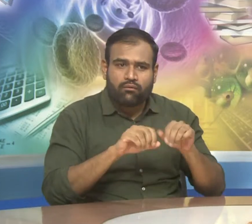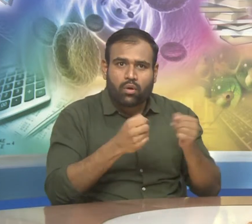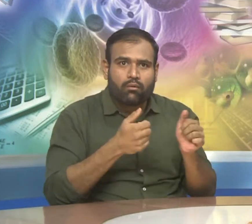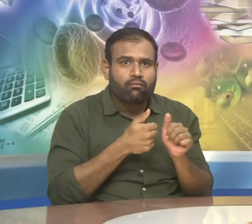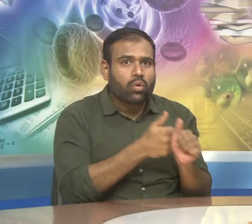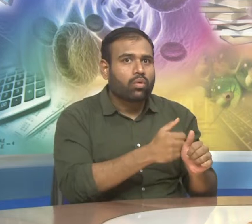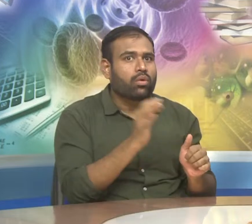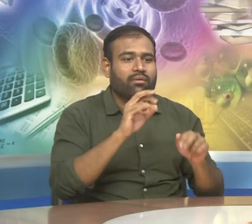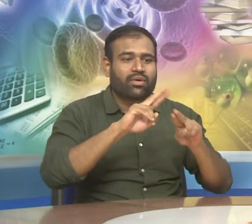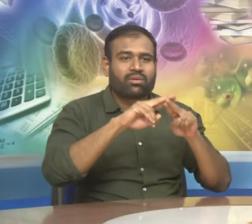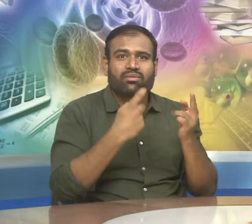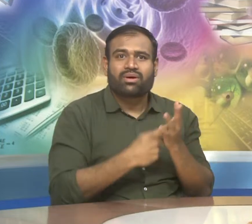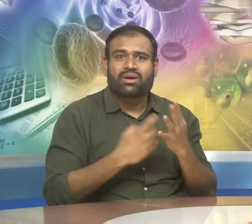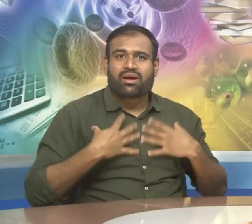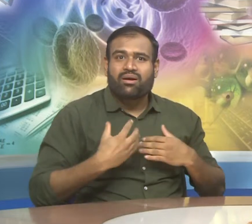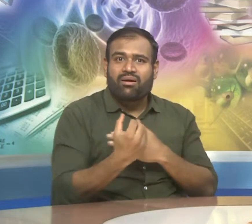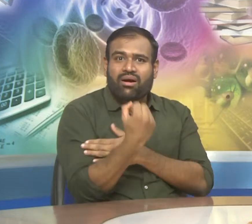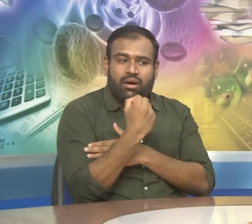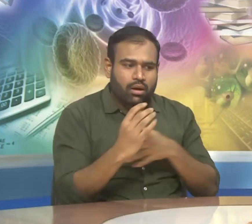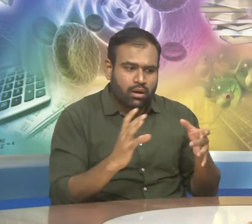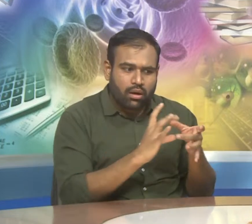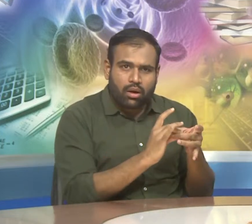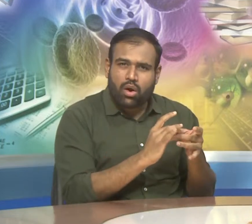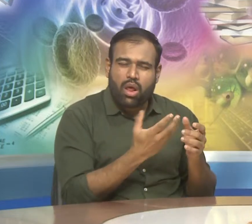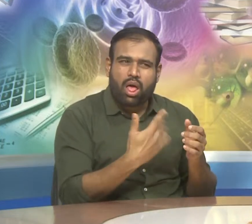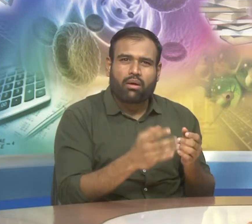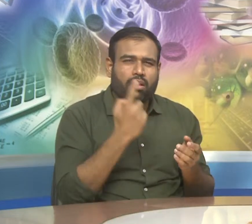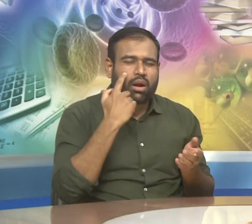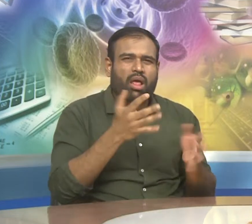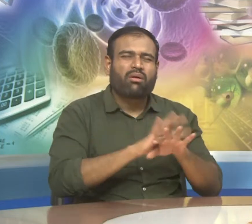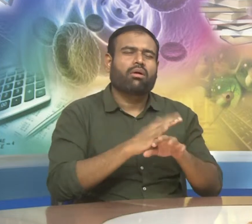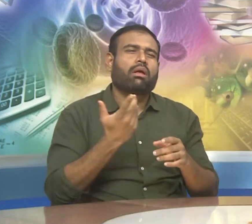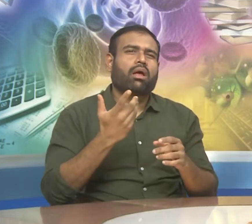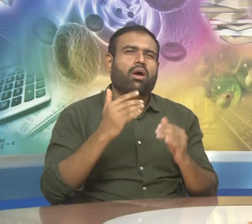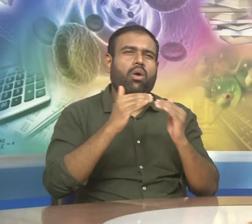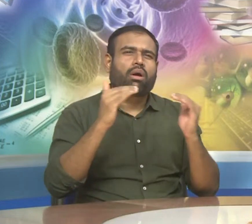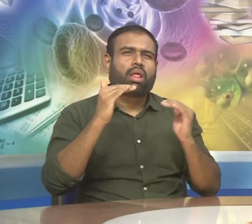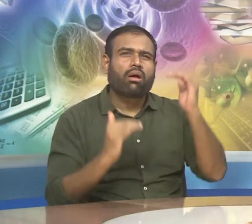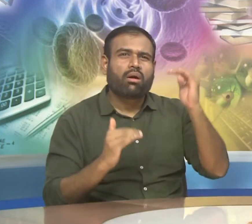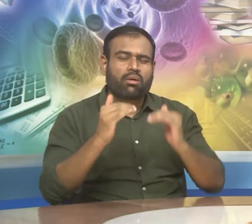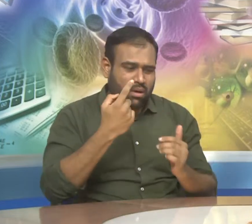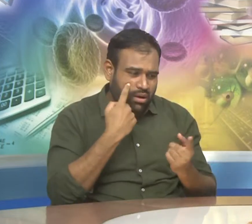or the different high courts of India.